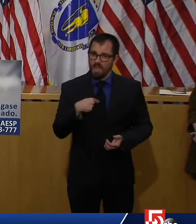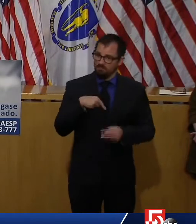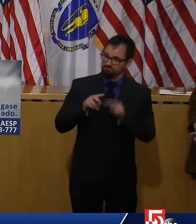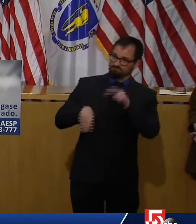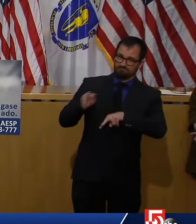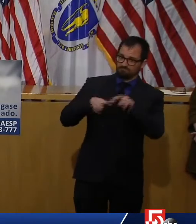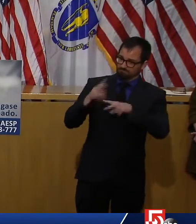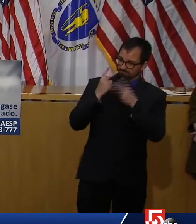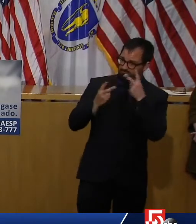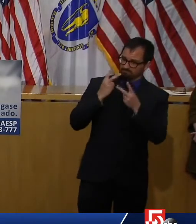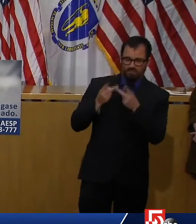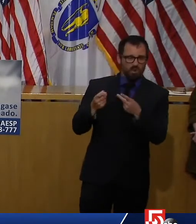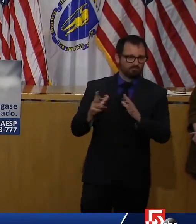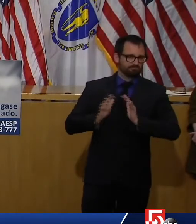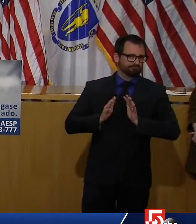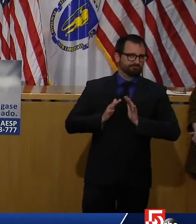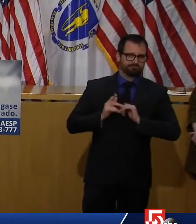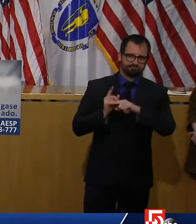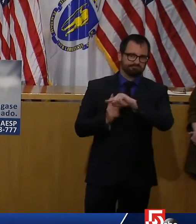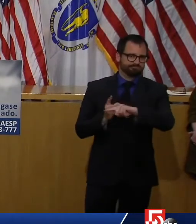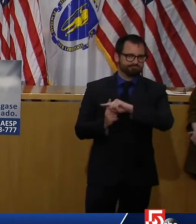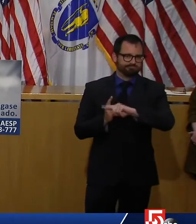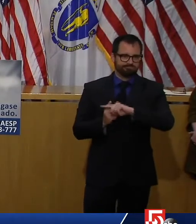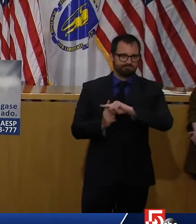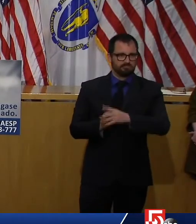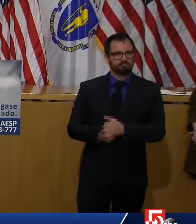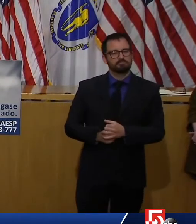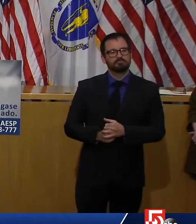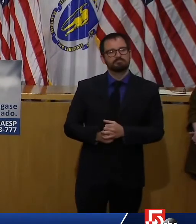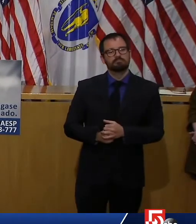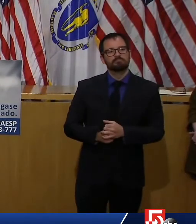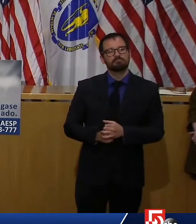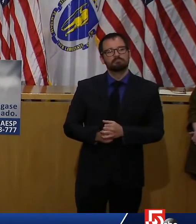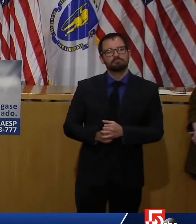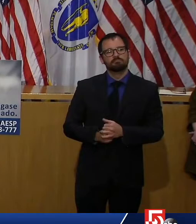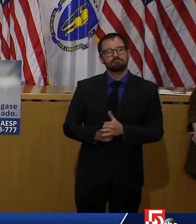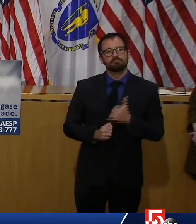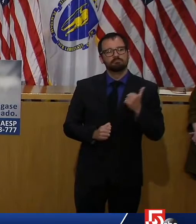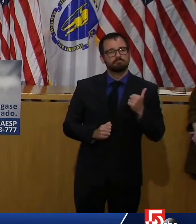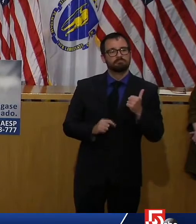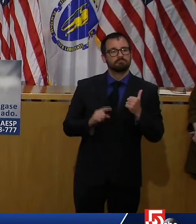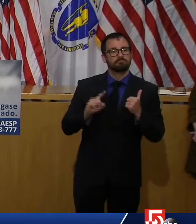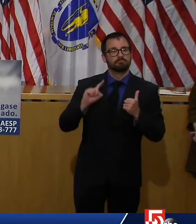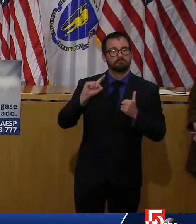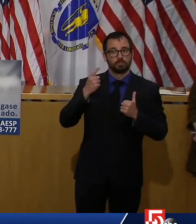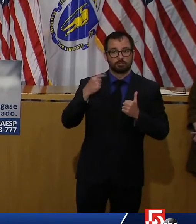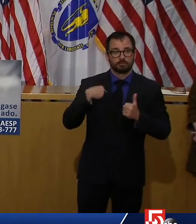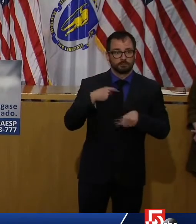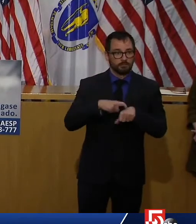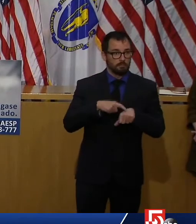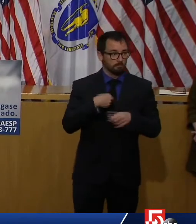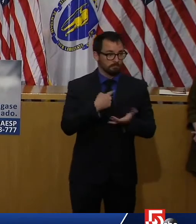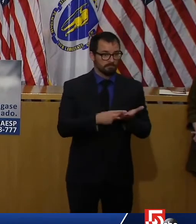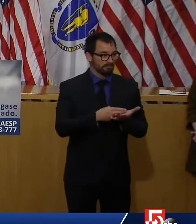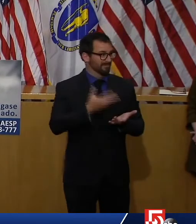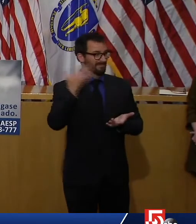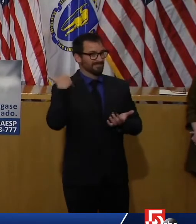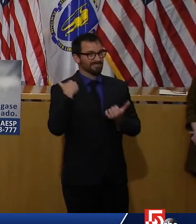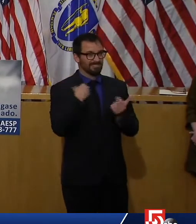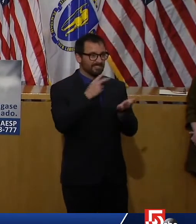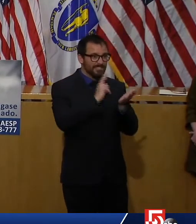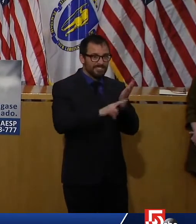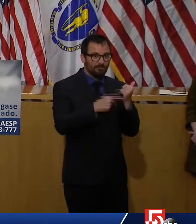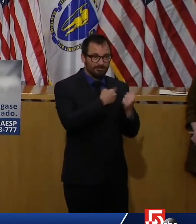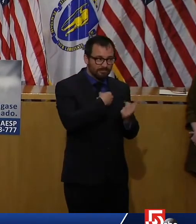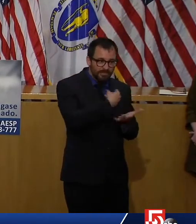very beginning, I think I said this the first time you and I talked about this, that I could not imagine how we could possibly get